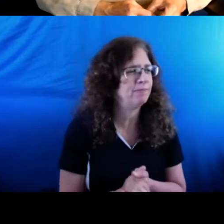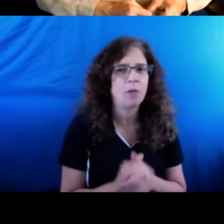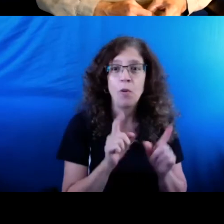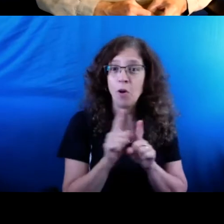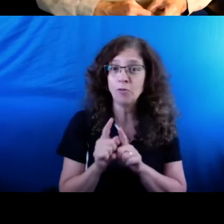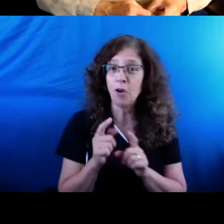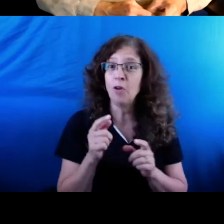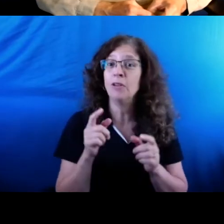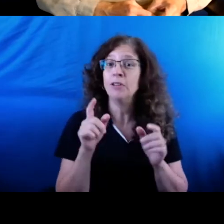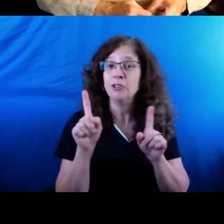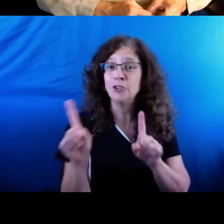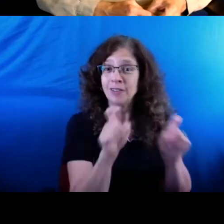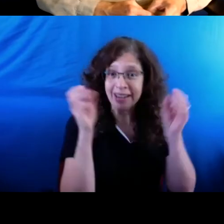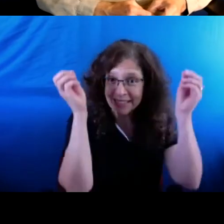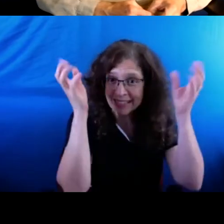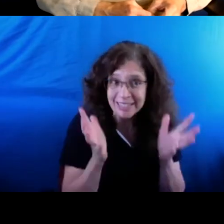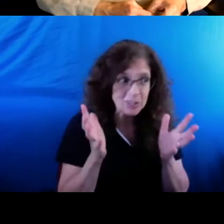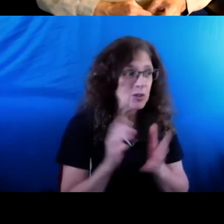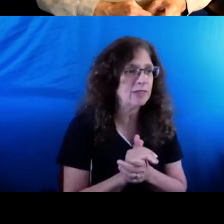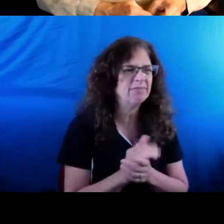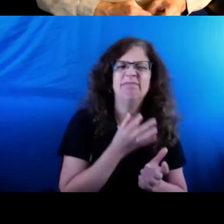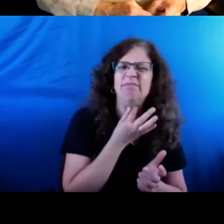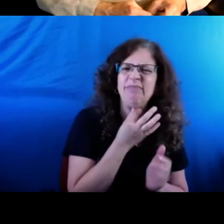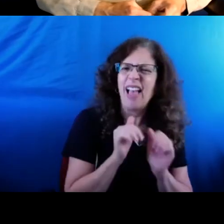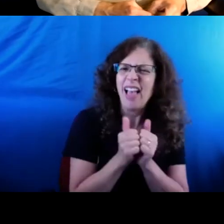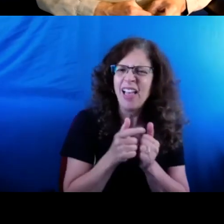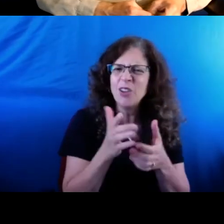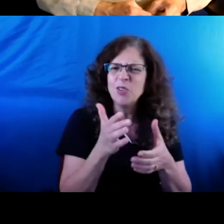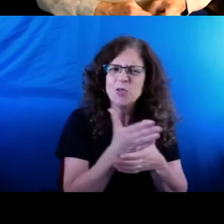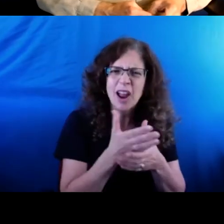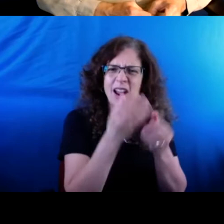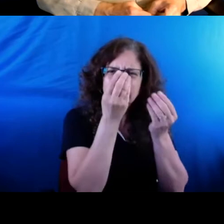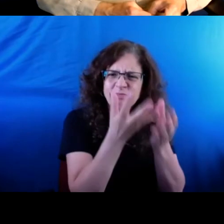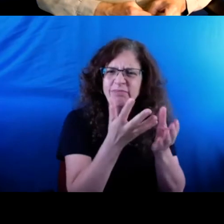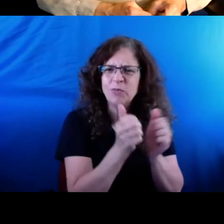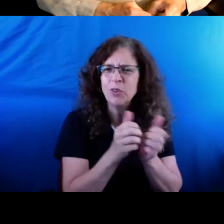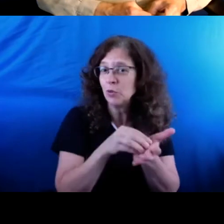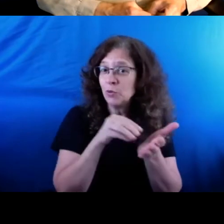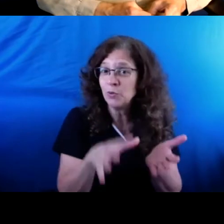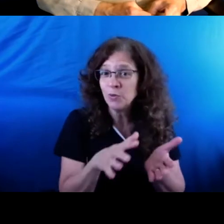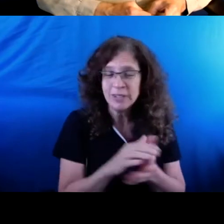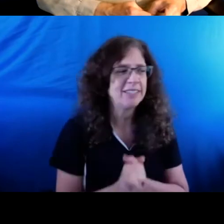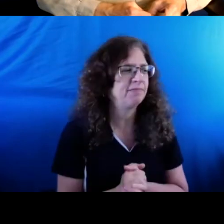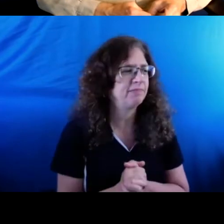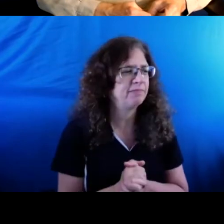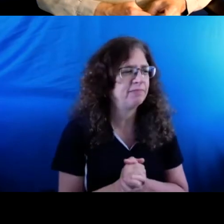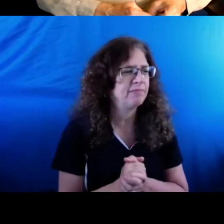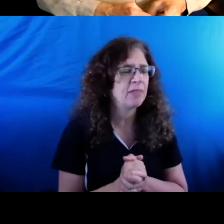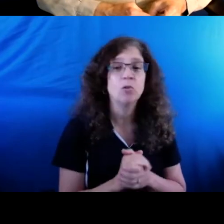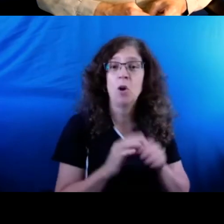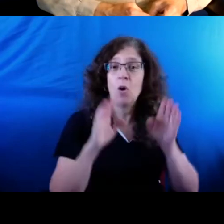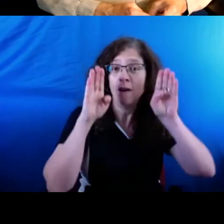they interpreted their scores. Also, we asked the teachers, how do you share that information with